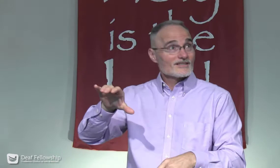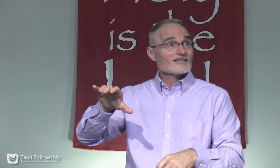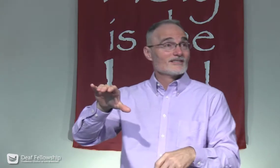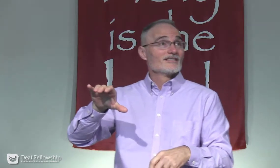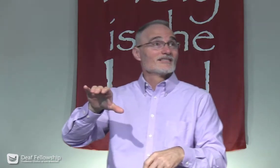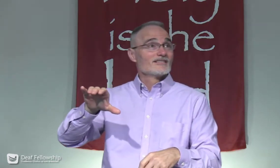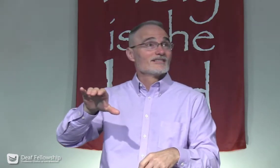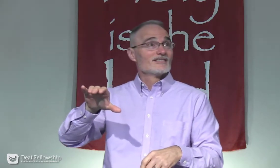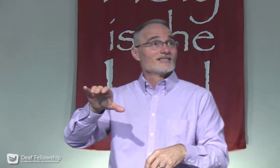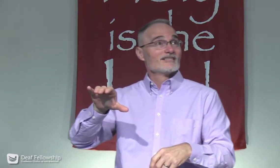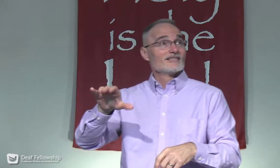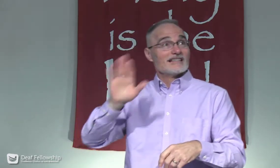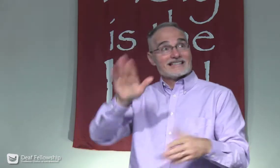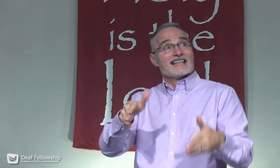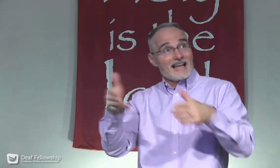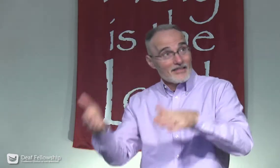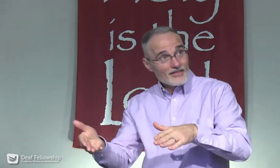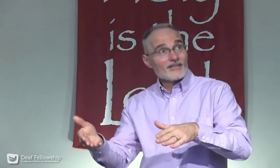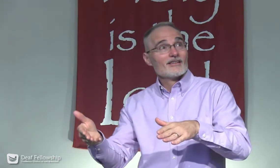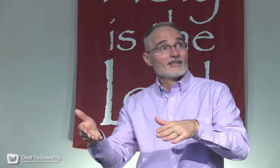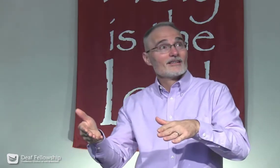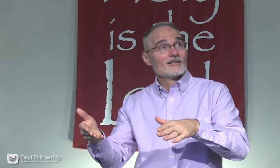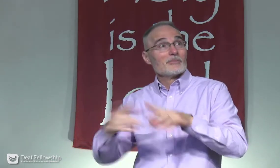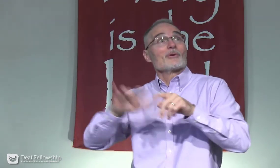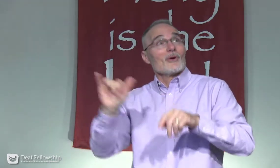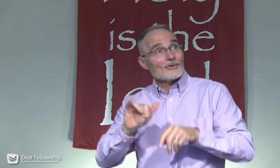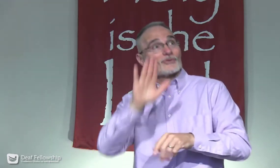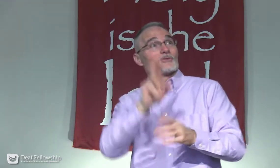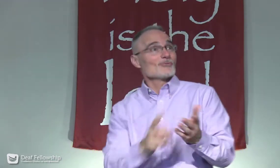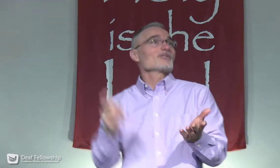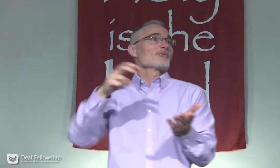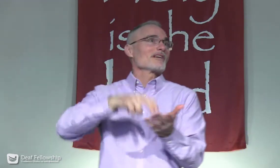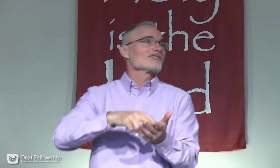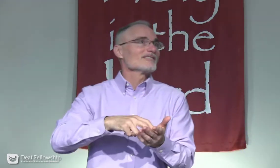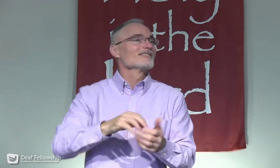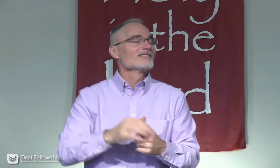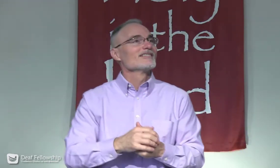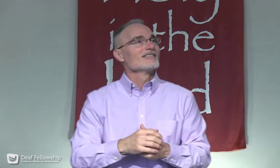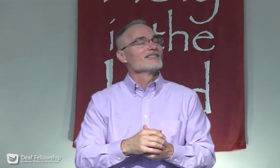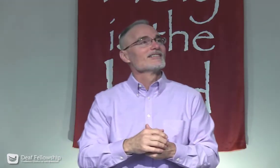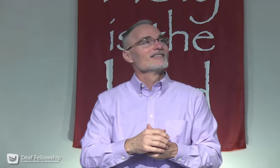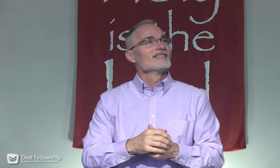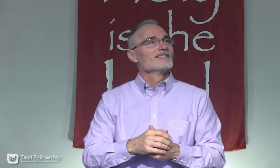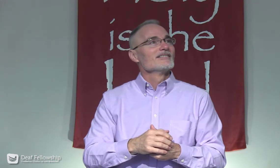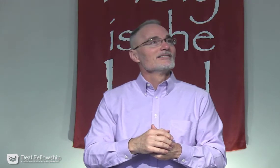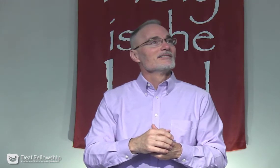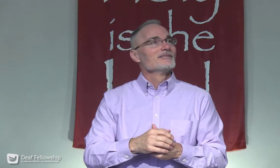of your Son's work on the cross, God. Because of his death, but also because of his